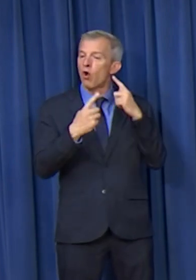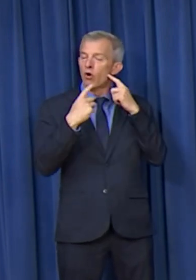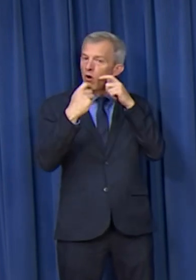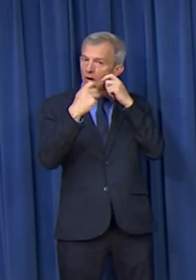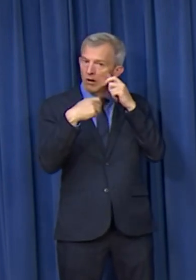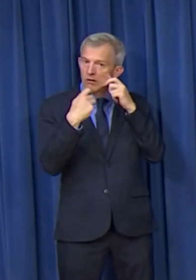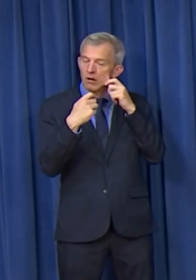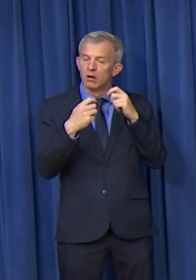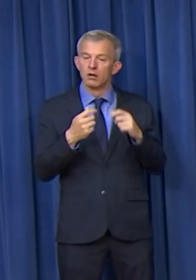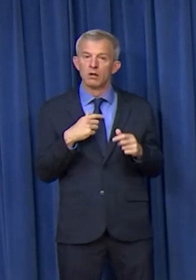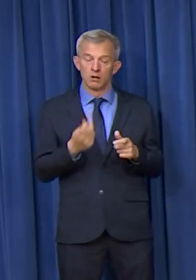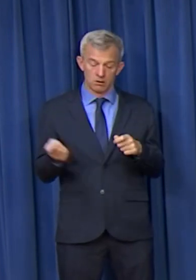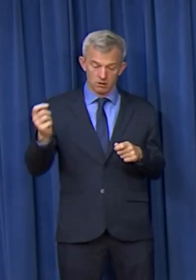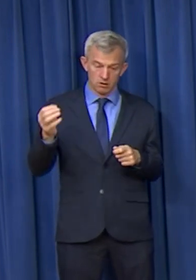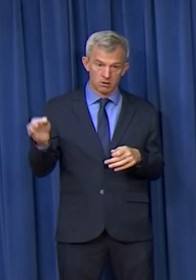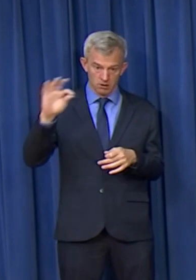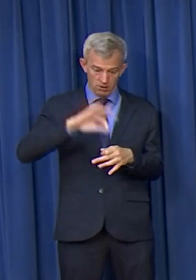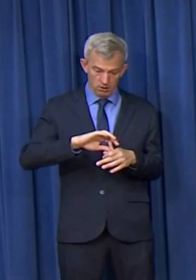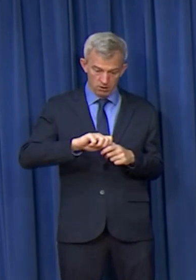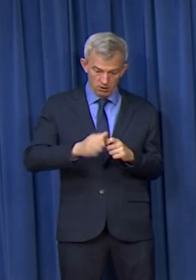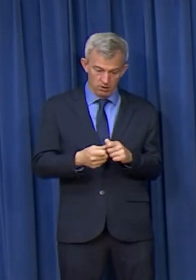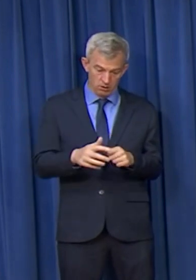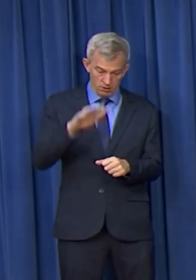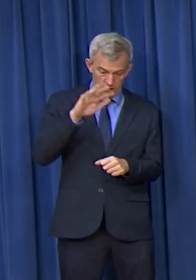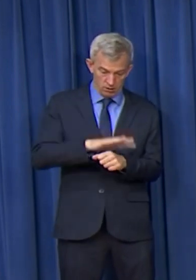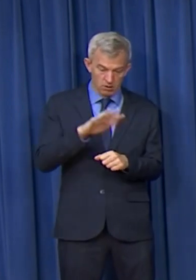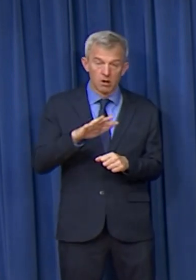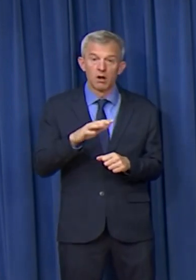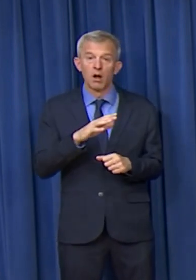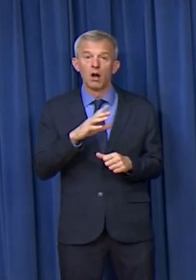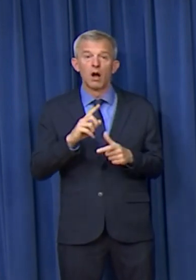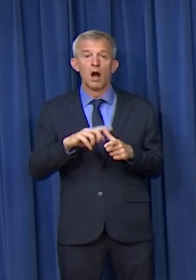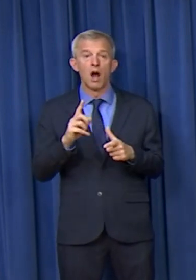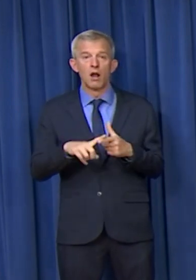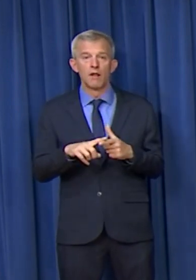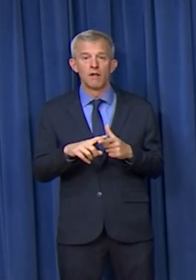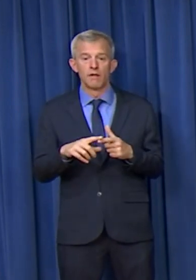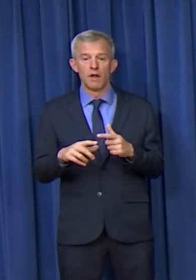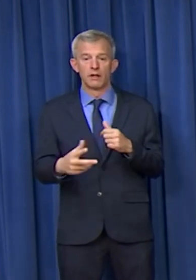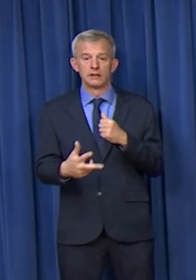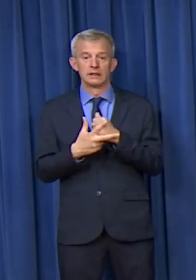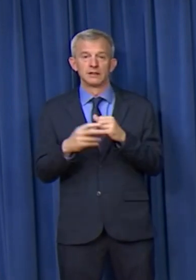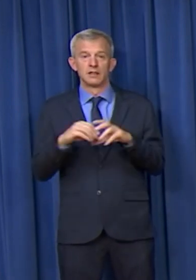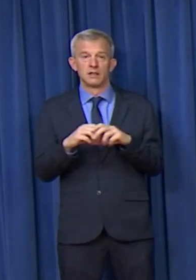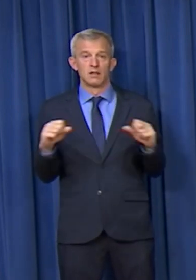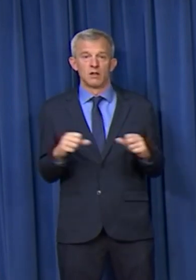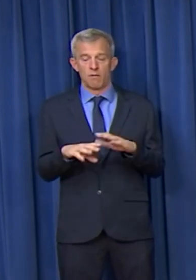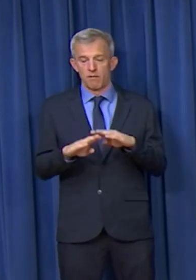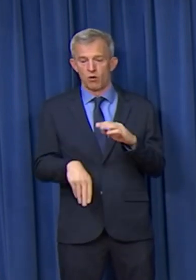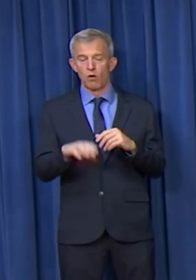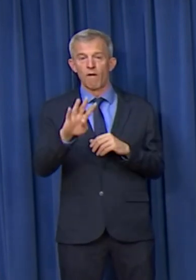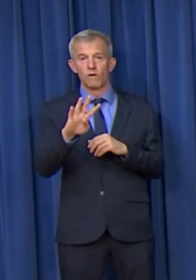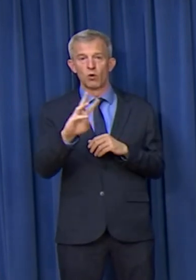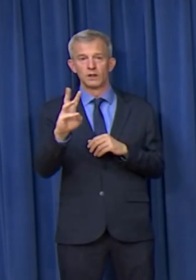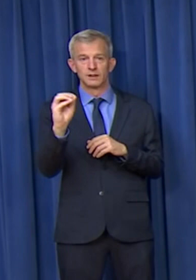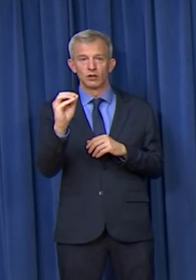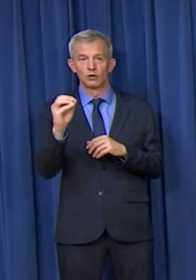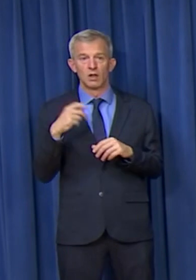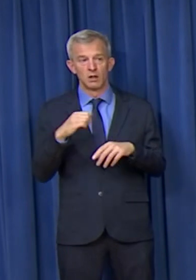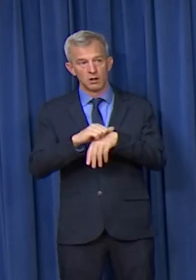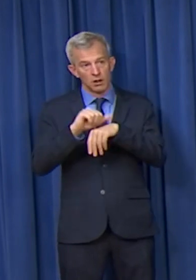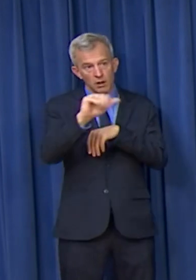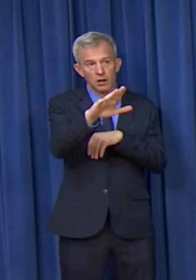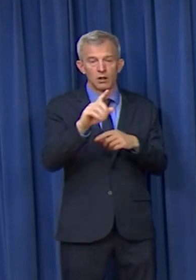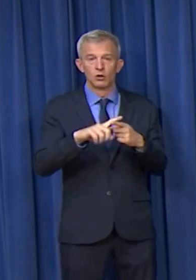in a sterile tube, storing it below 46 degrees Fahrenheit, and shipping it to a lab within 3